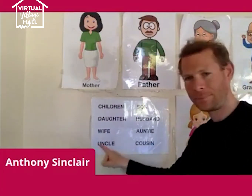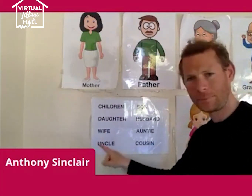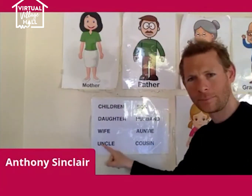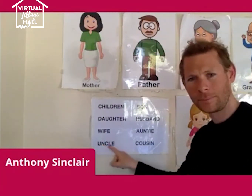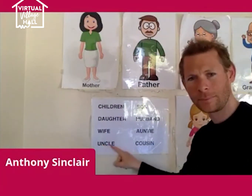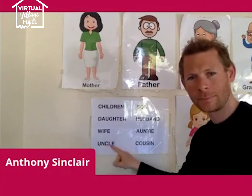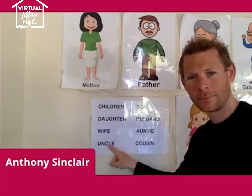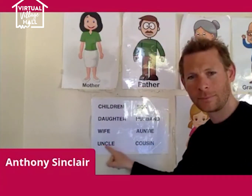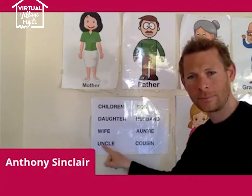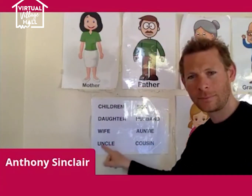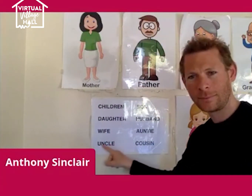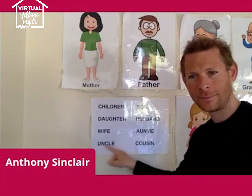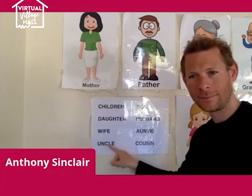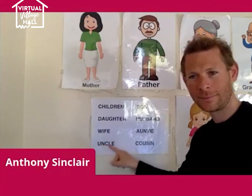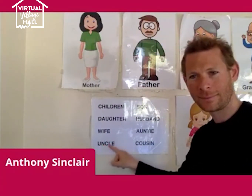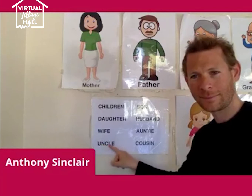Okay. Uncle.